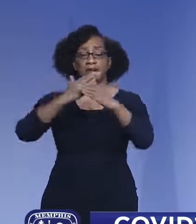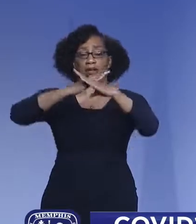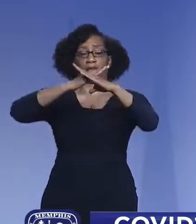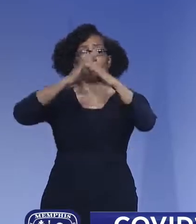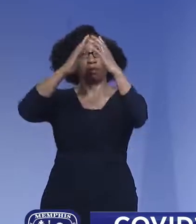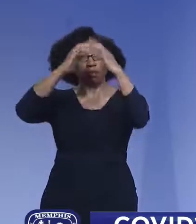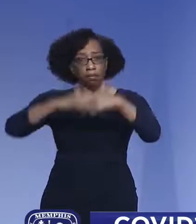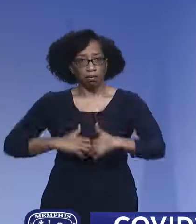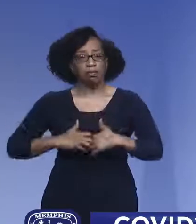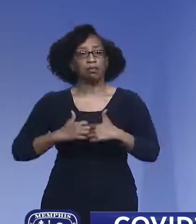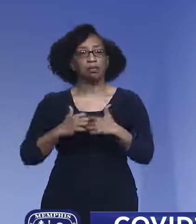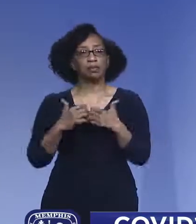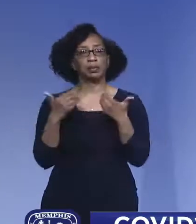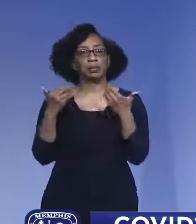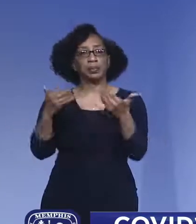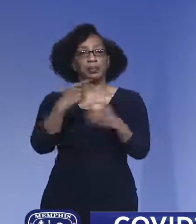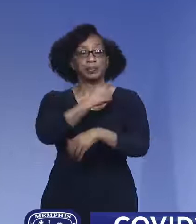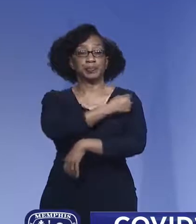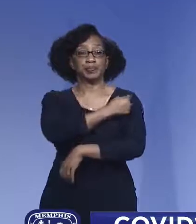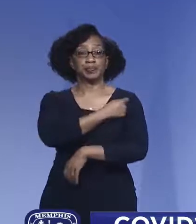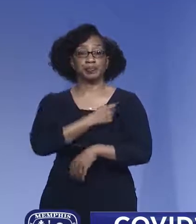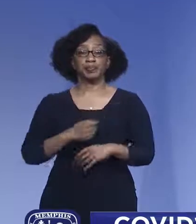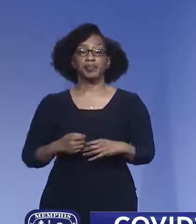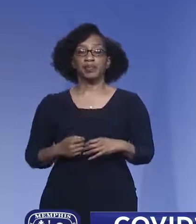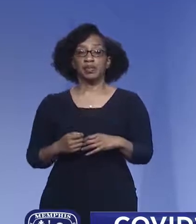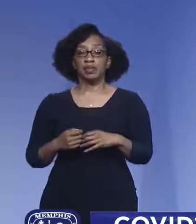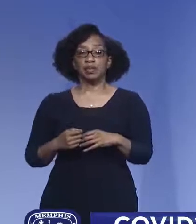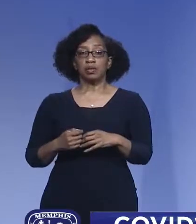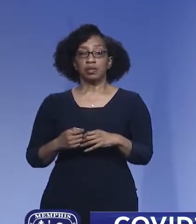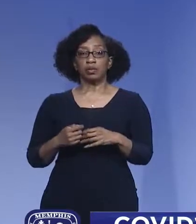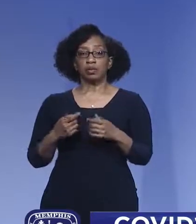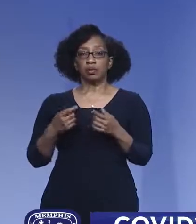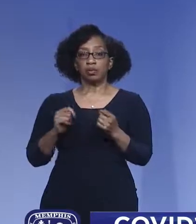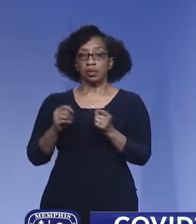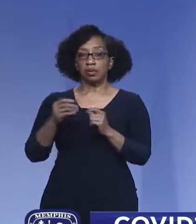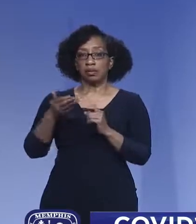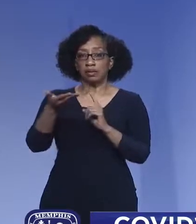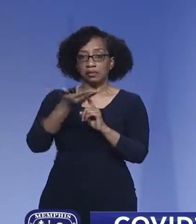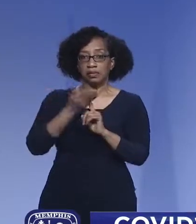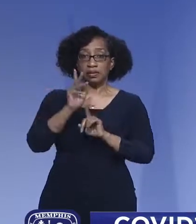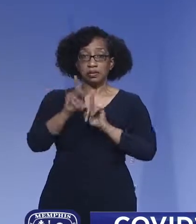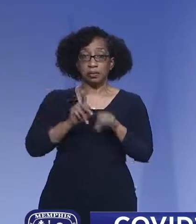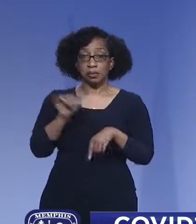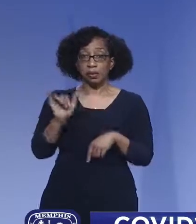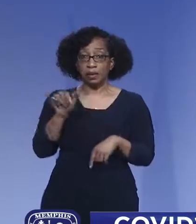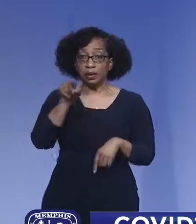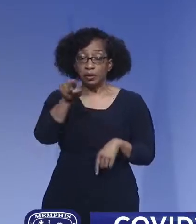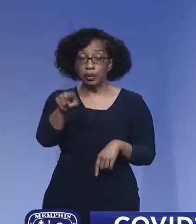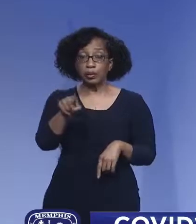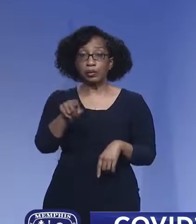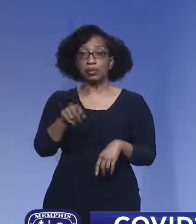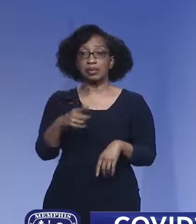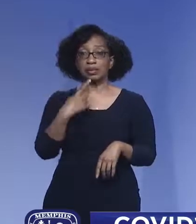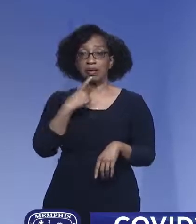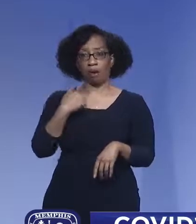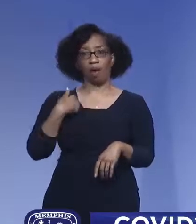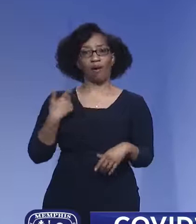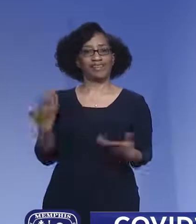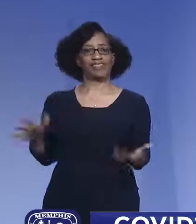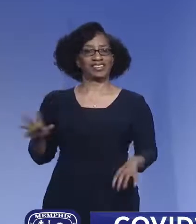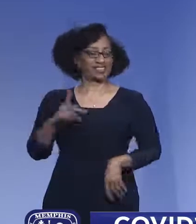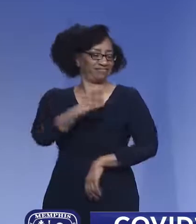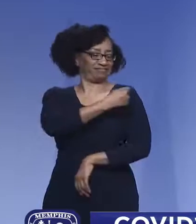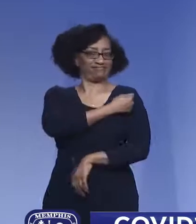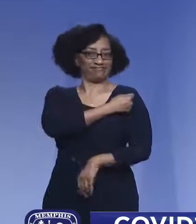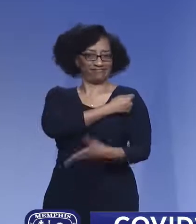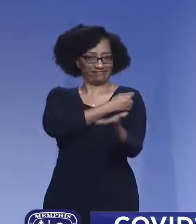as possible. As you know, lots of our work has been getting people like you and others to say, I got mine, won't you come and get yours?